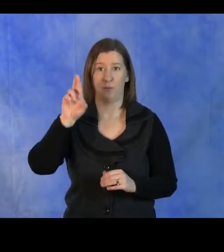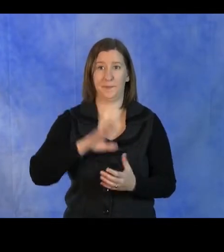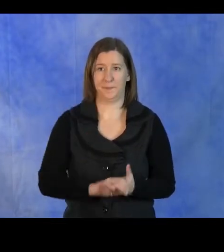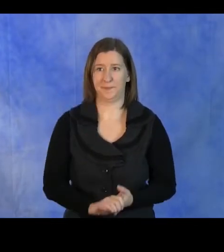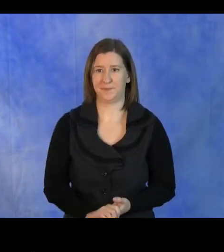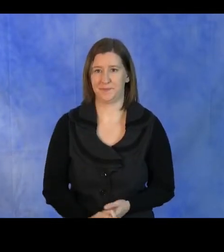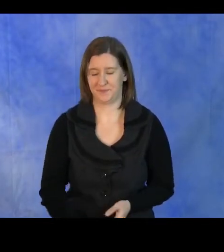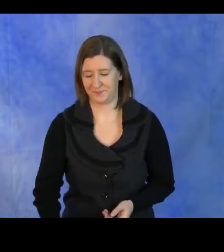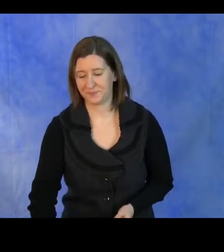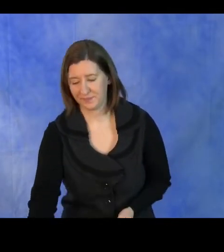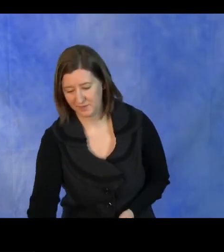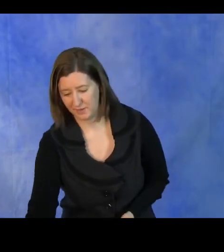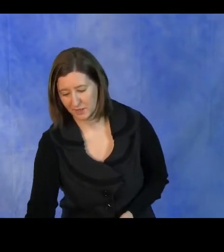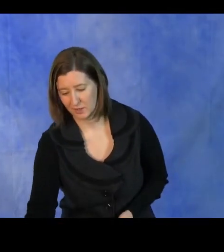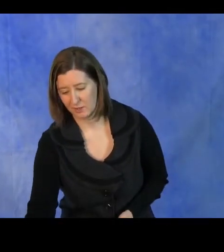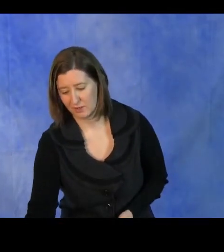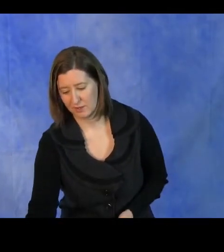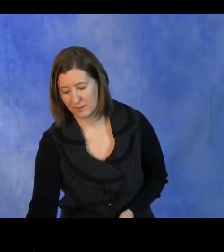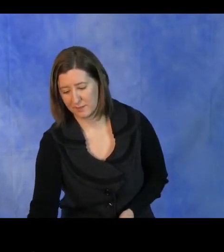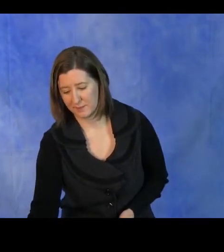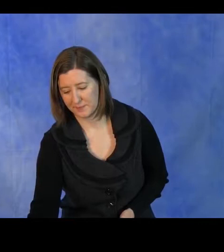brain.